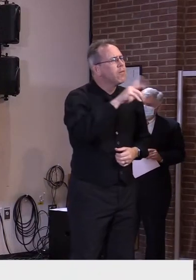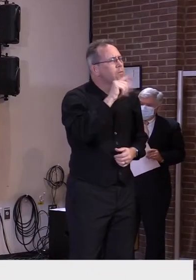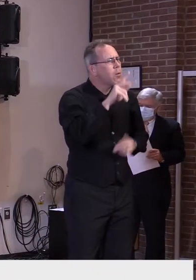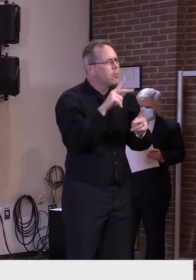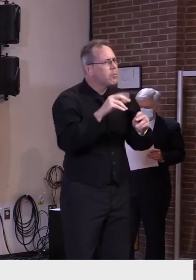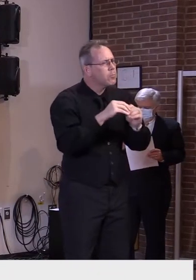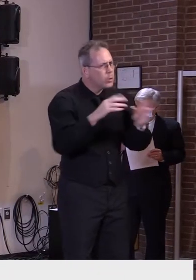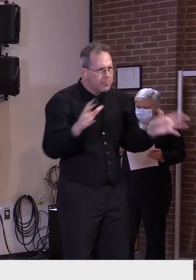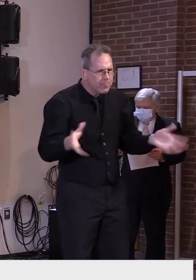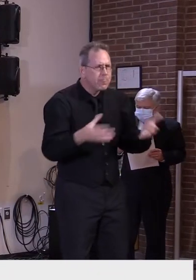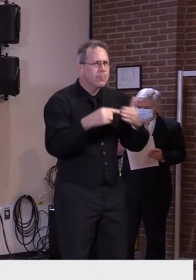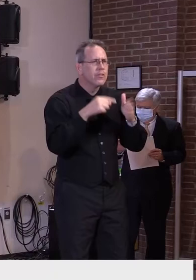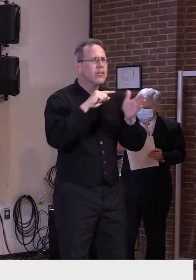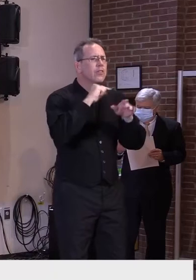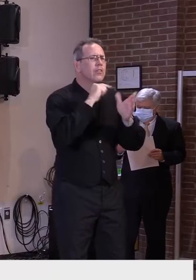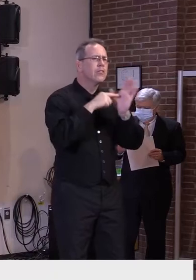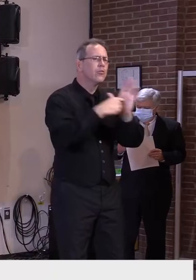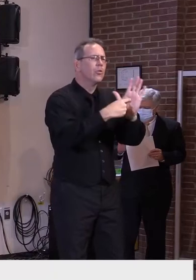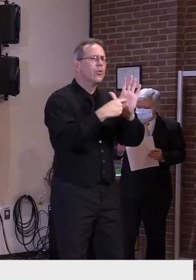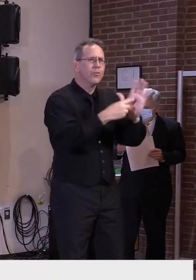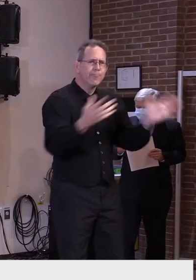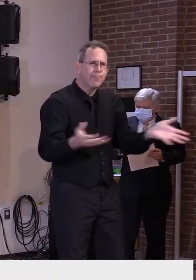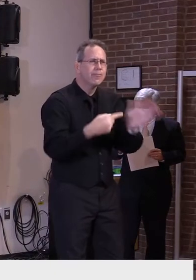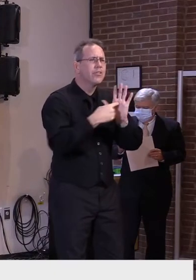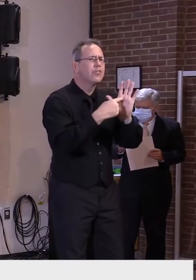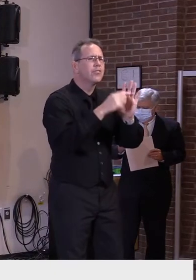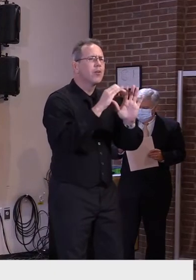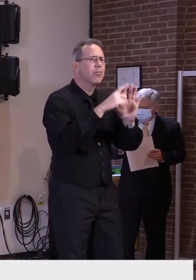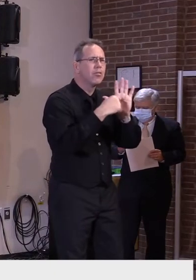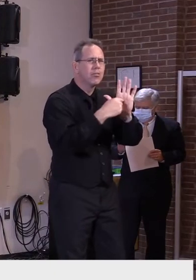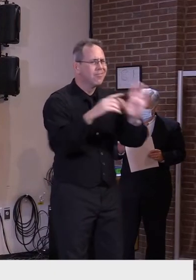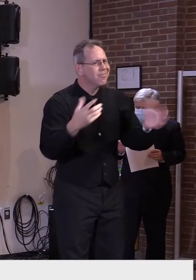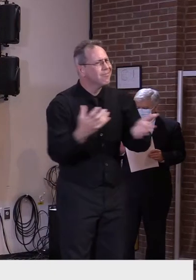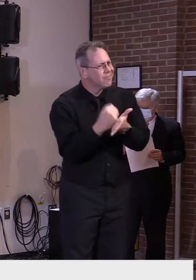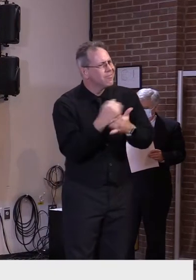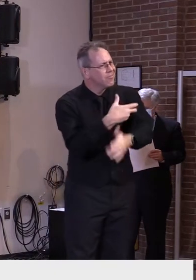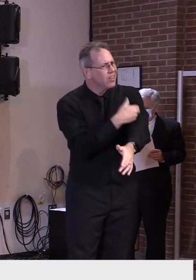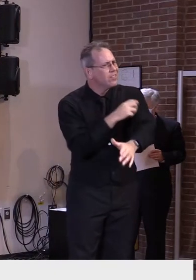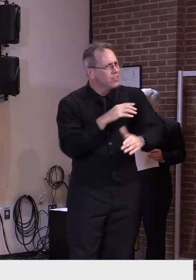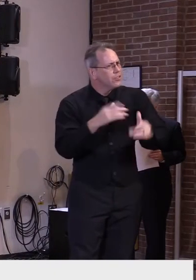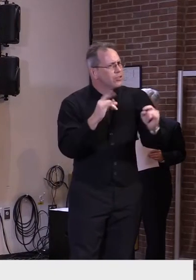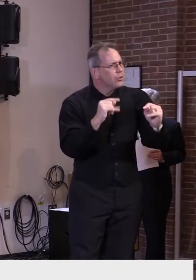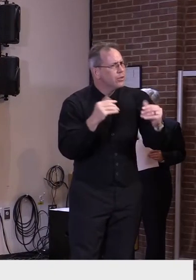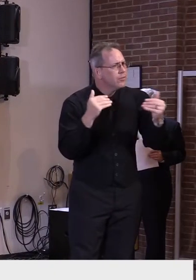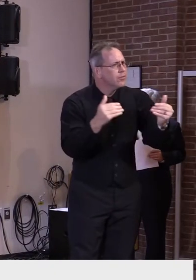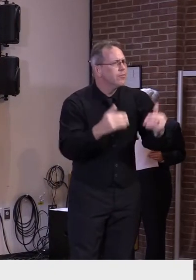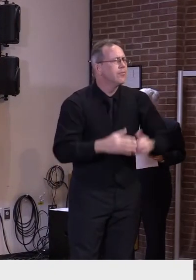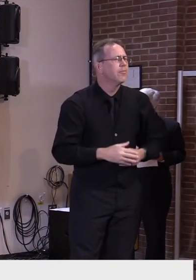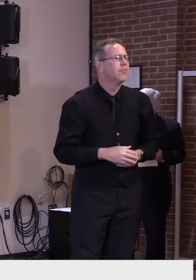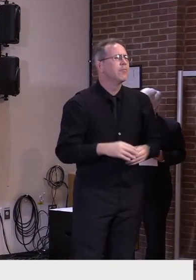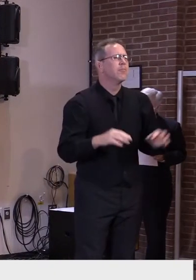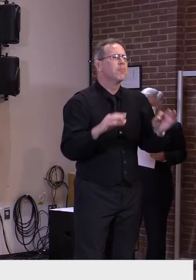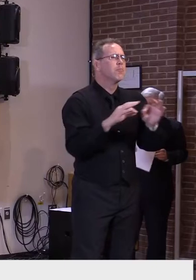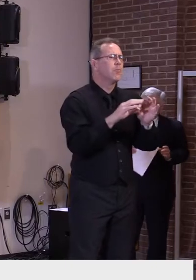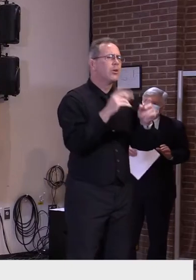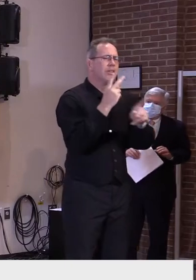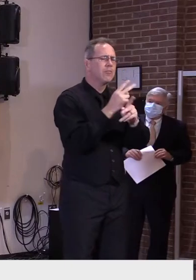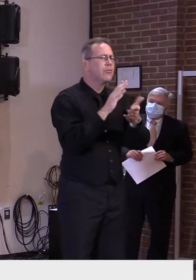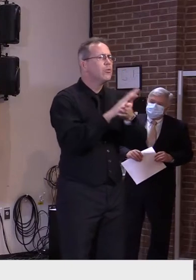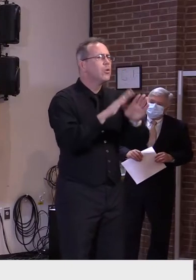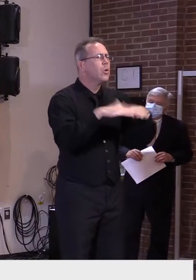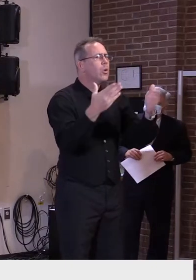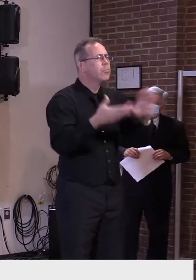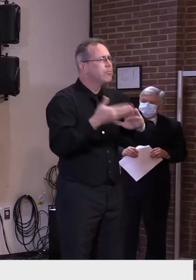just want to underscore how critical this effort will be to keep our schools open in the coming months. For the education of our students to continue